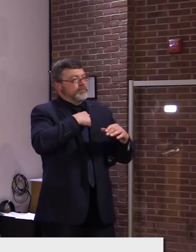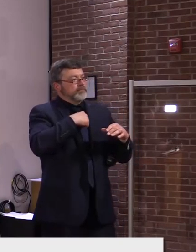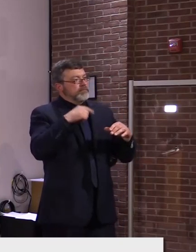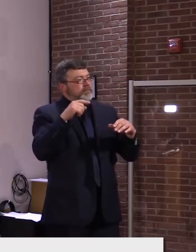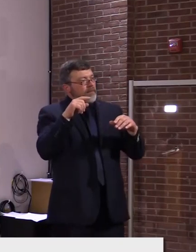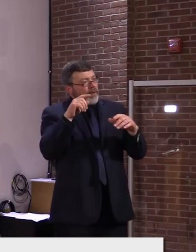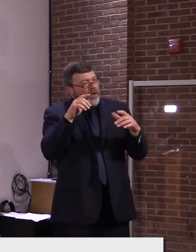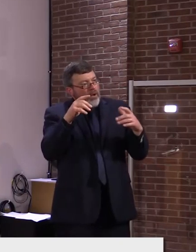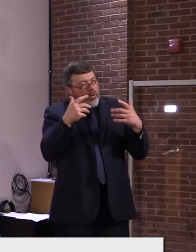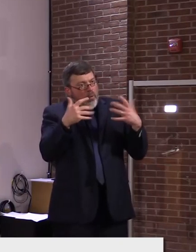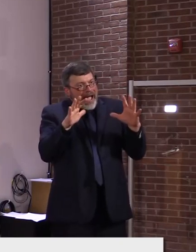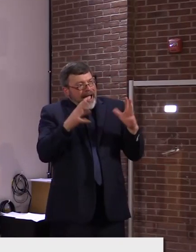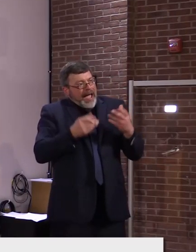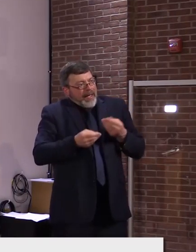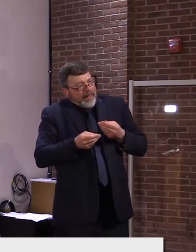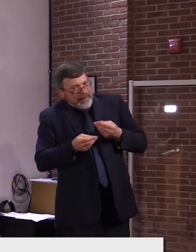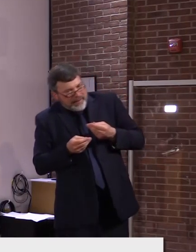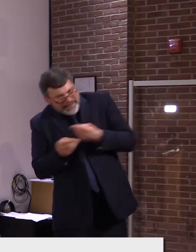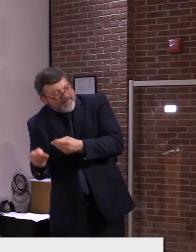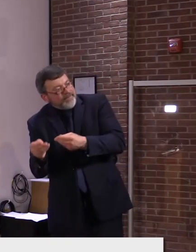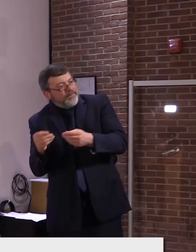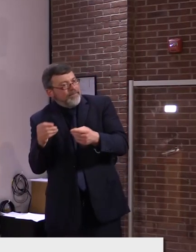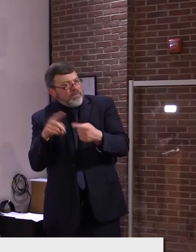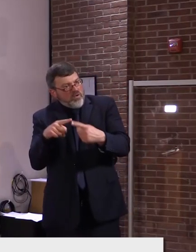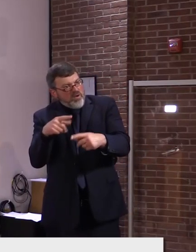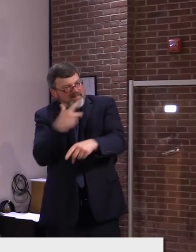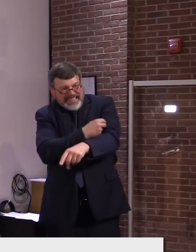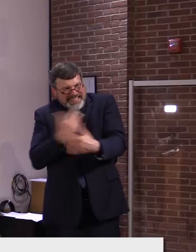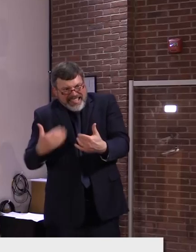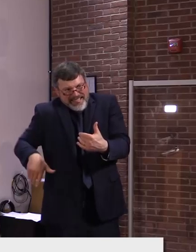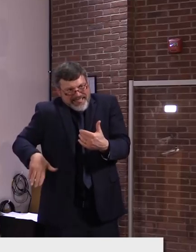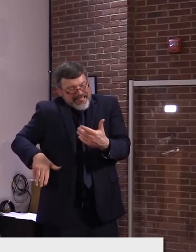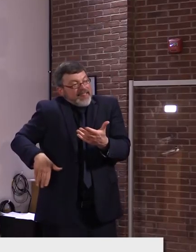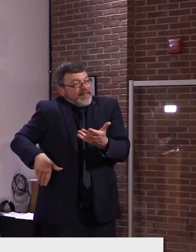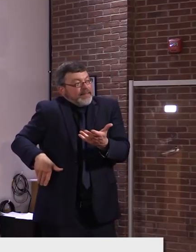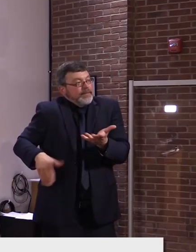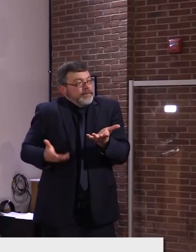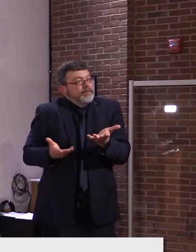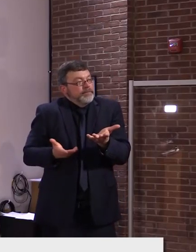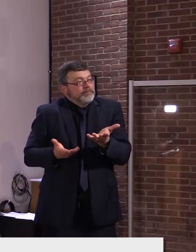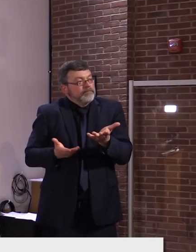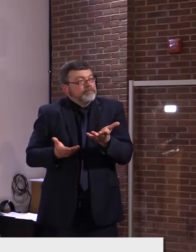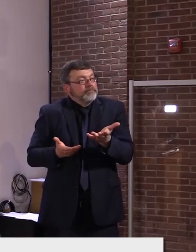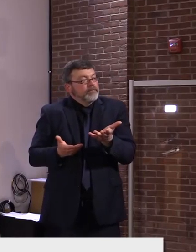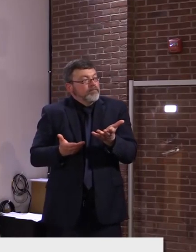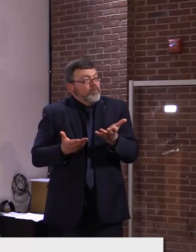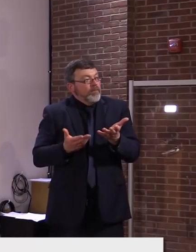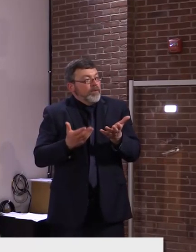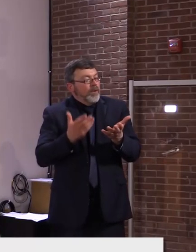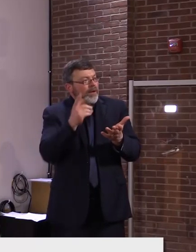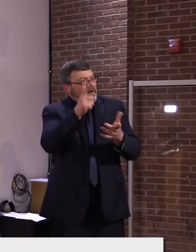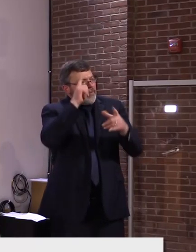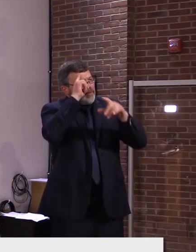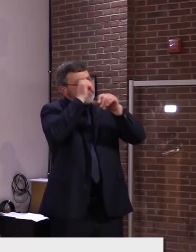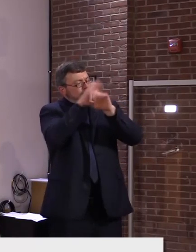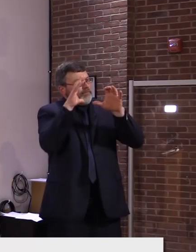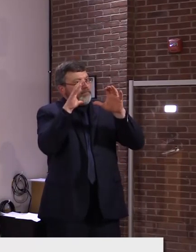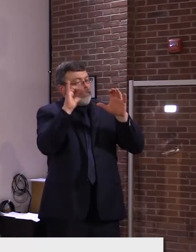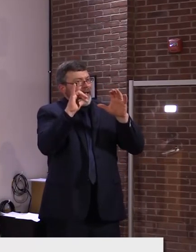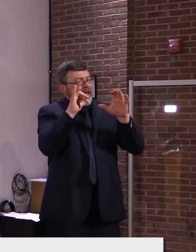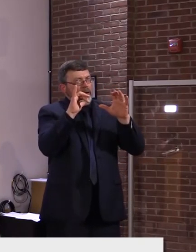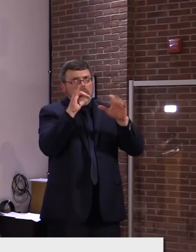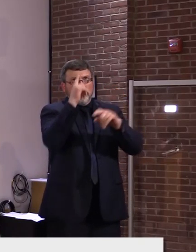Just consider where we were more than a year ago when the spread of the virus that was quite easily transmissible from person